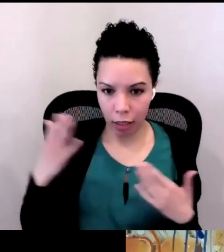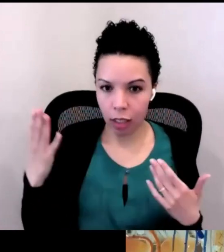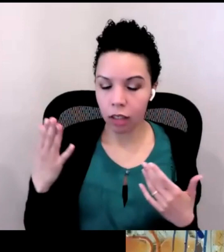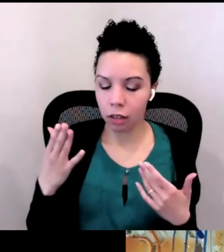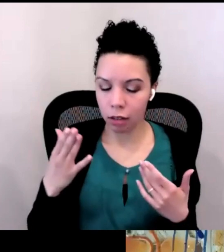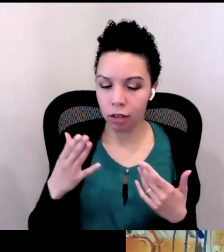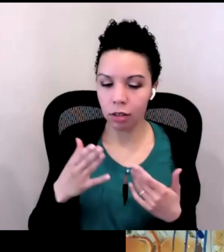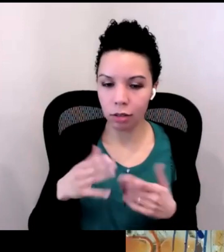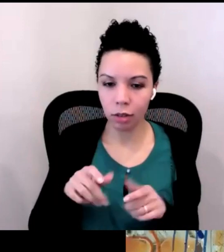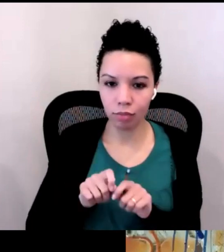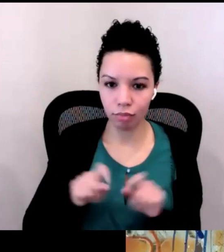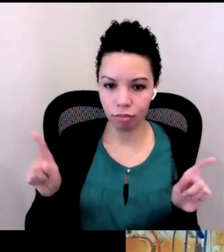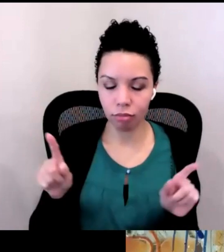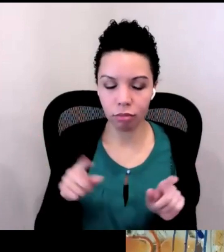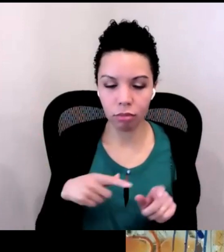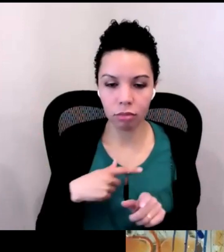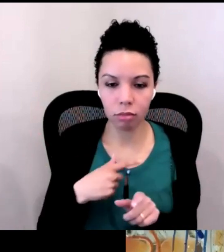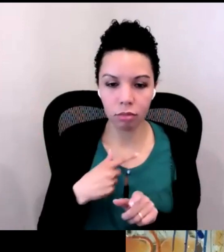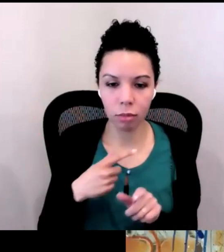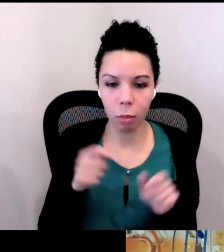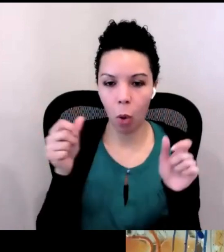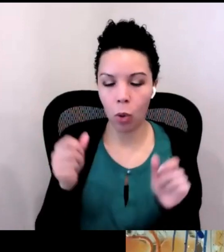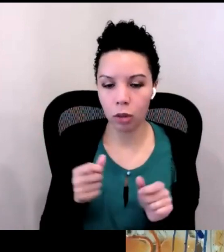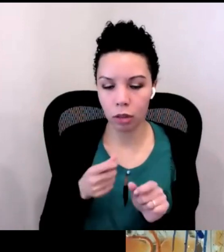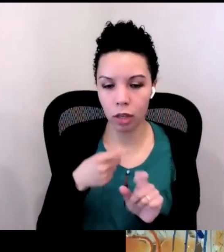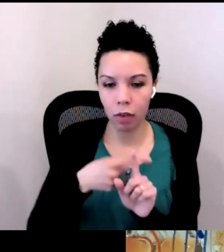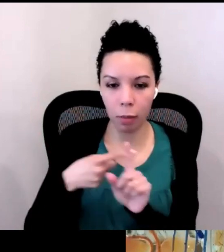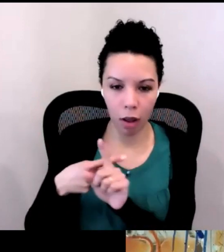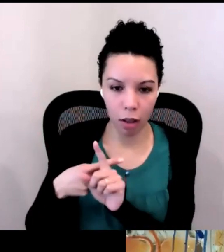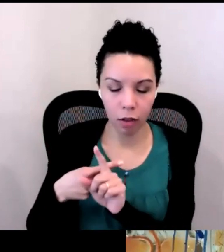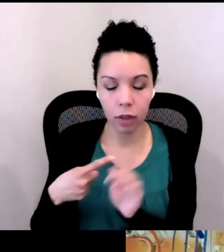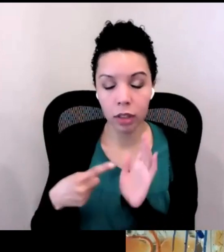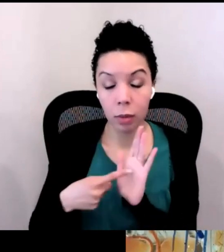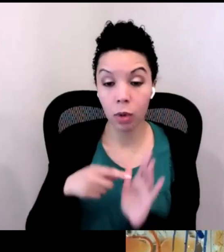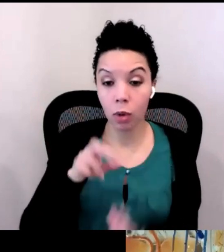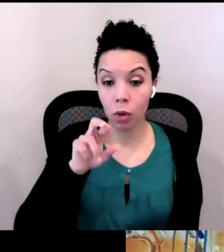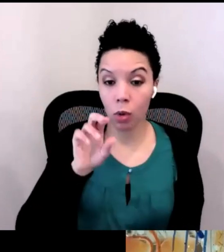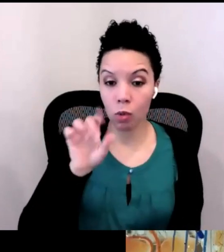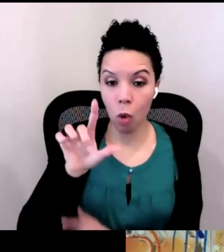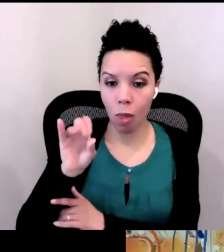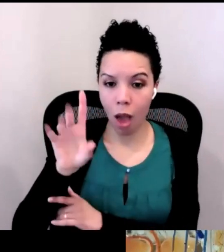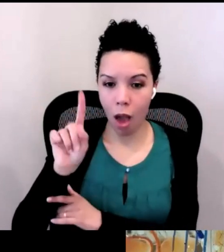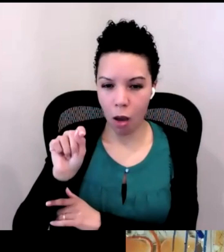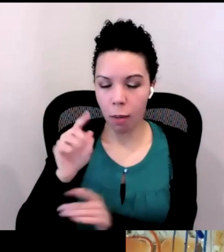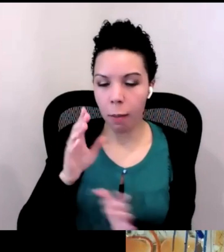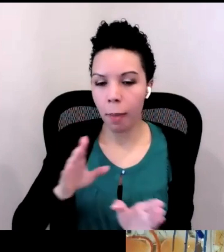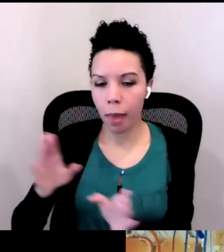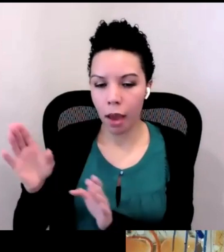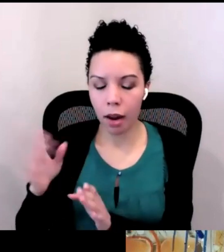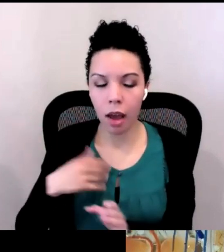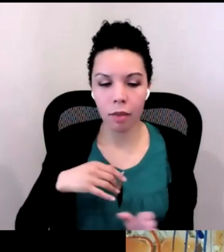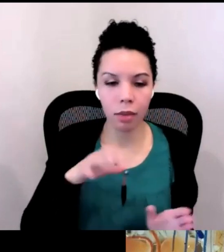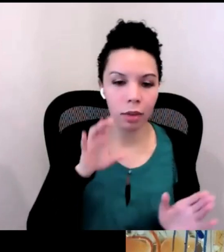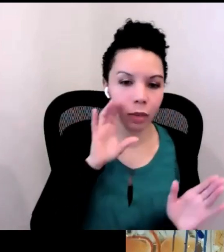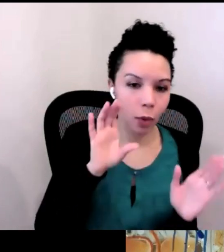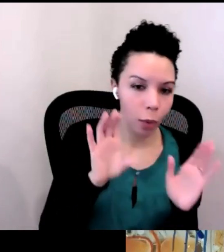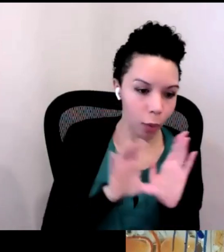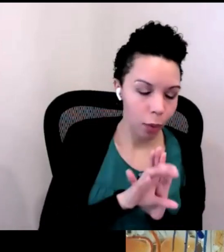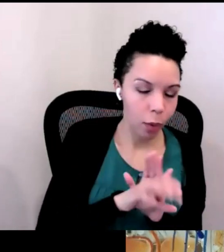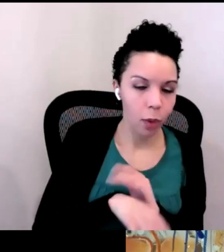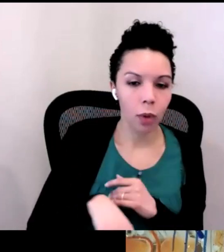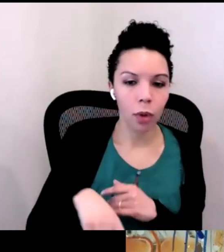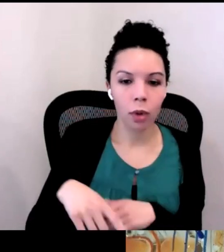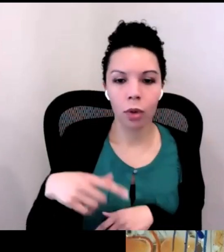rollout plan, we have the photo and the graphic and everything has a reason to be posted. So if it's a small business, if it's